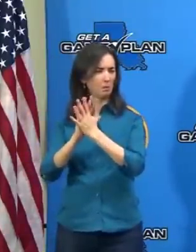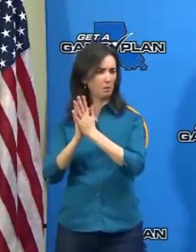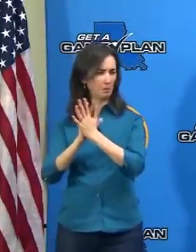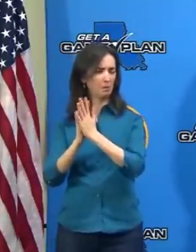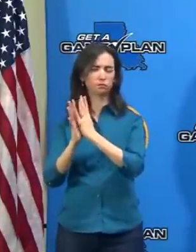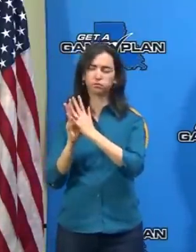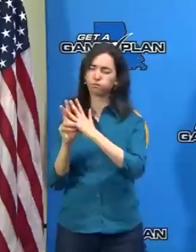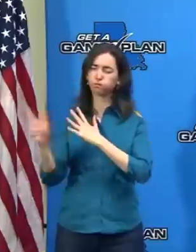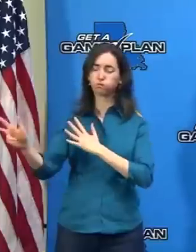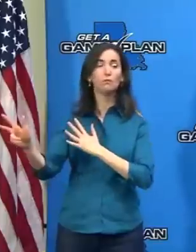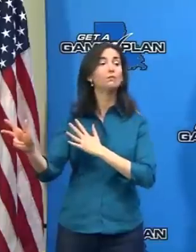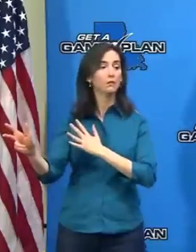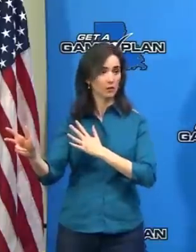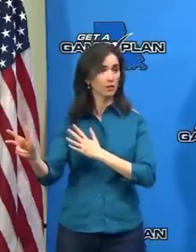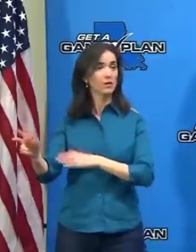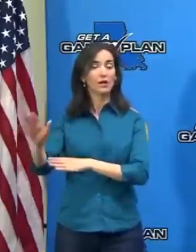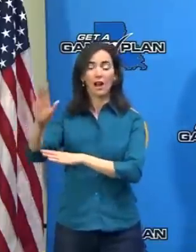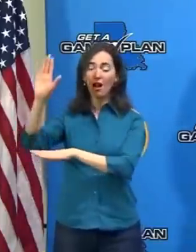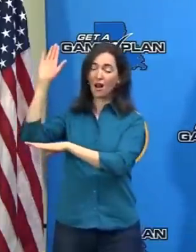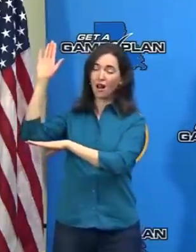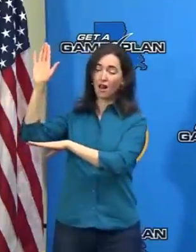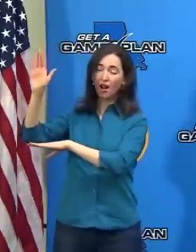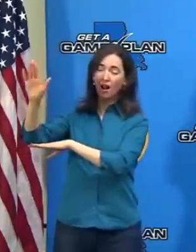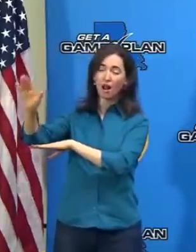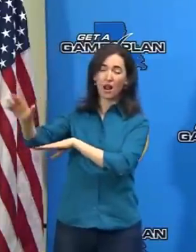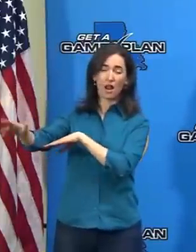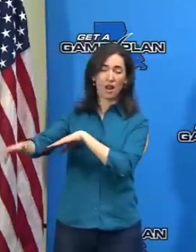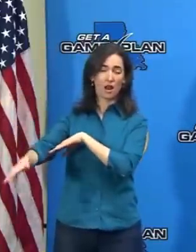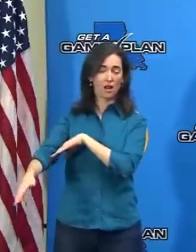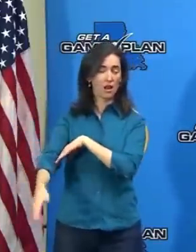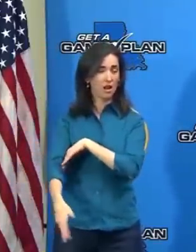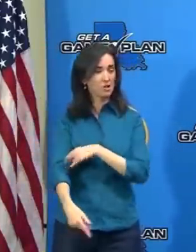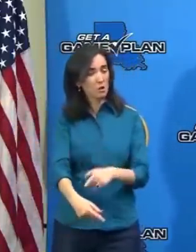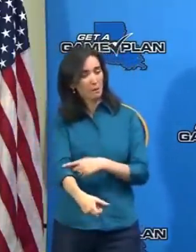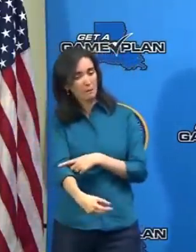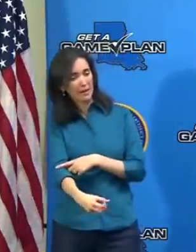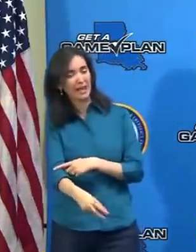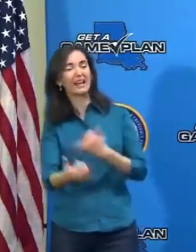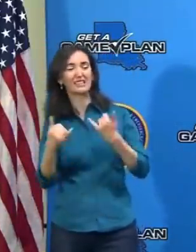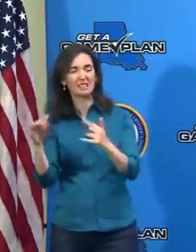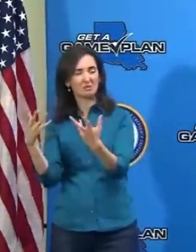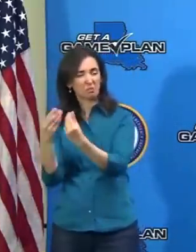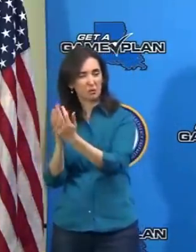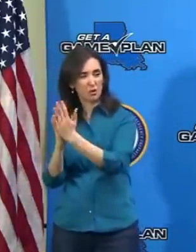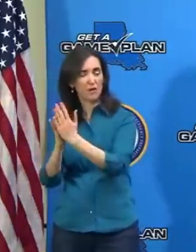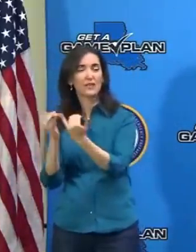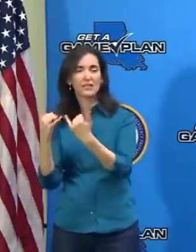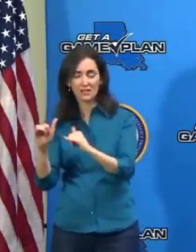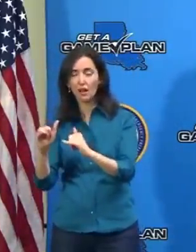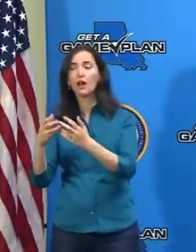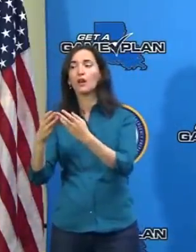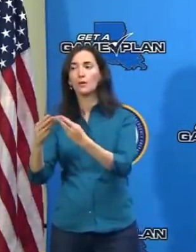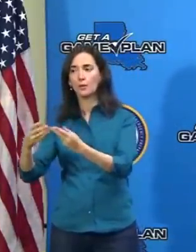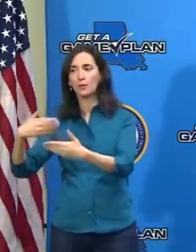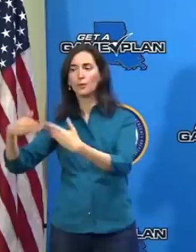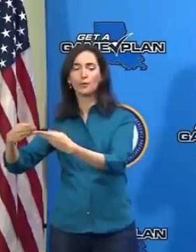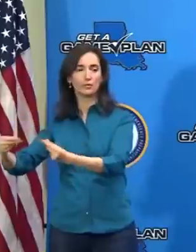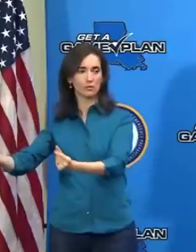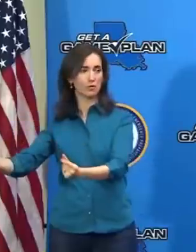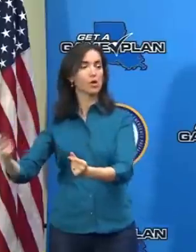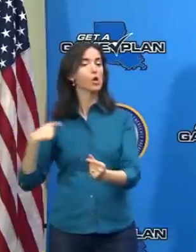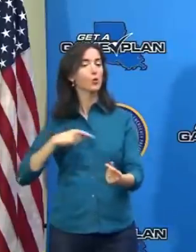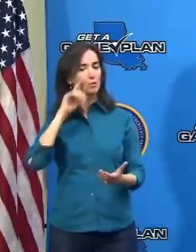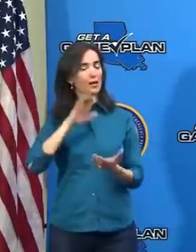it was well after midnight before that cleared. And so we do believe that the vast majority of people did decide